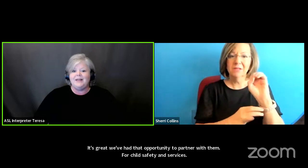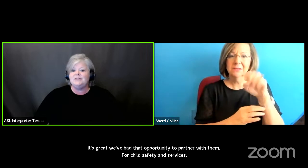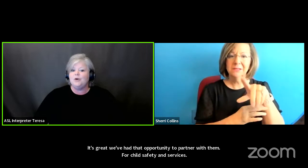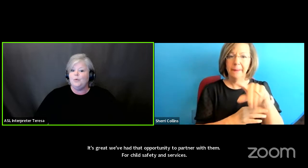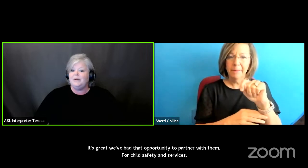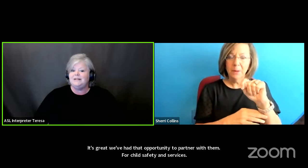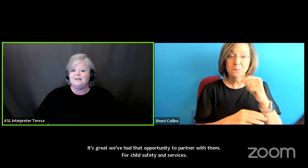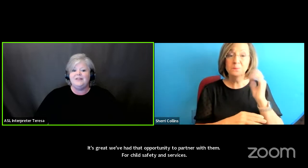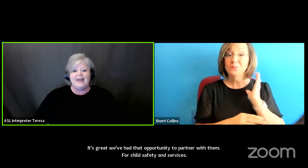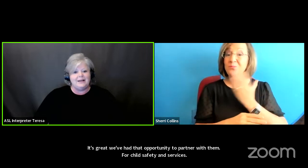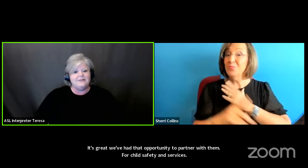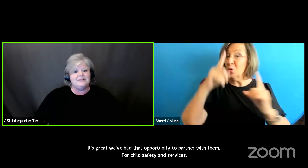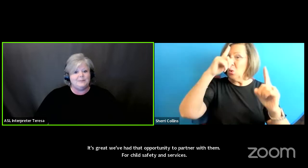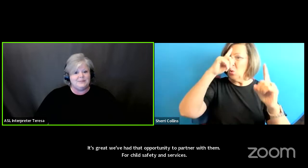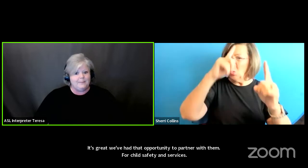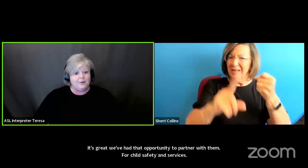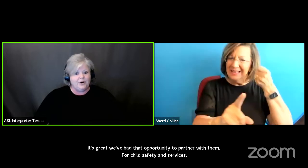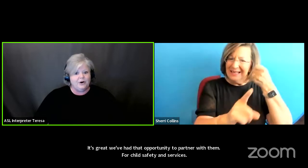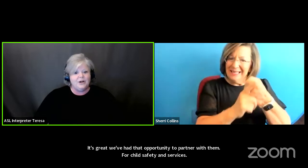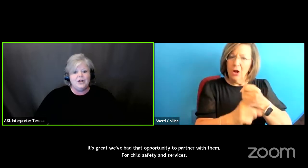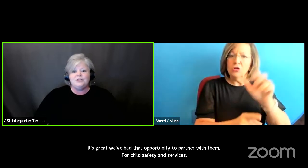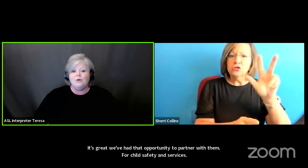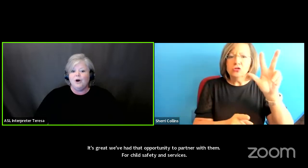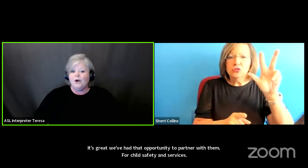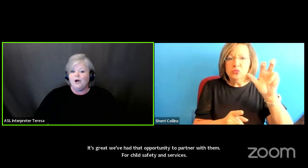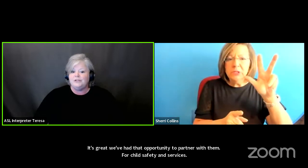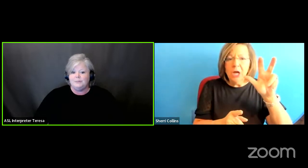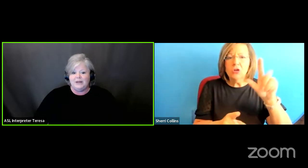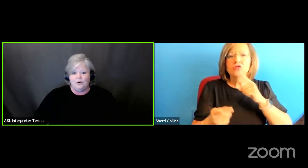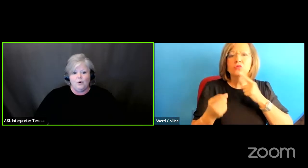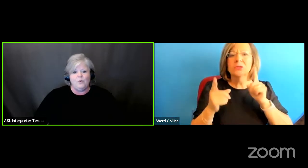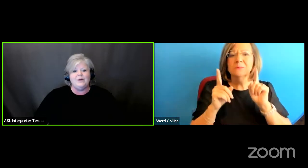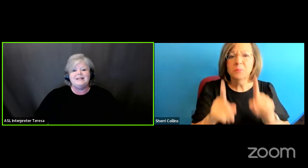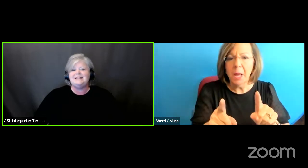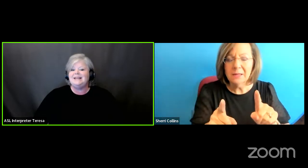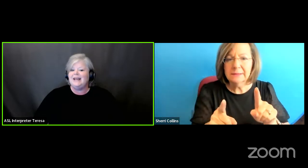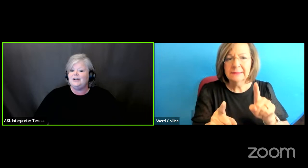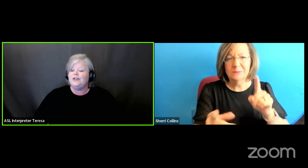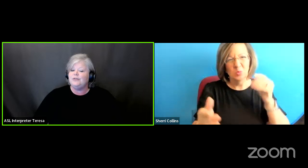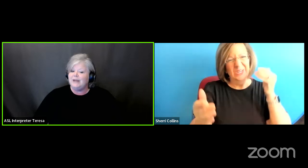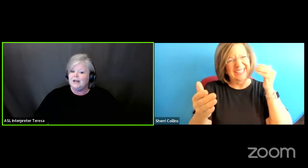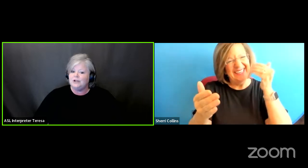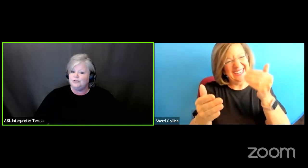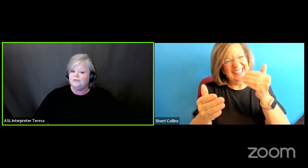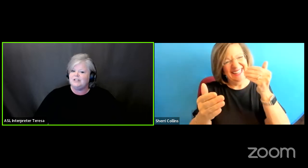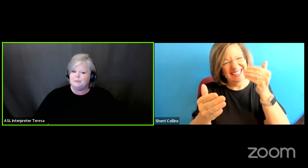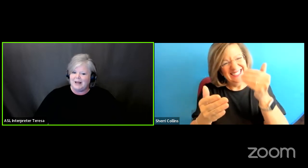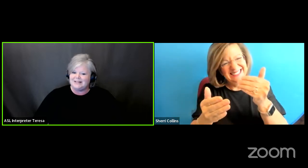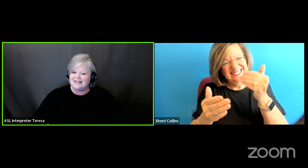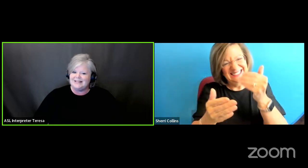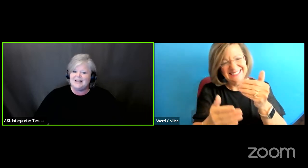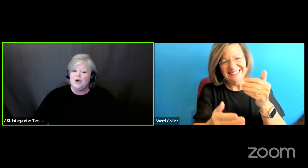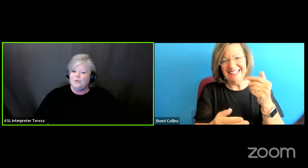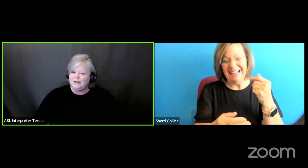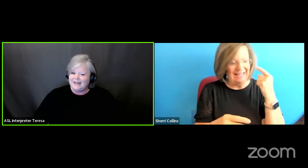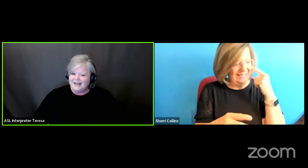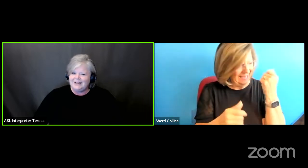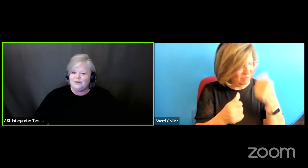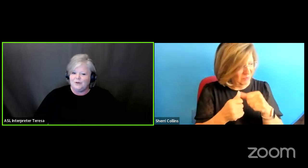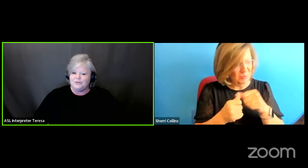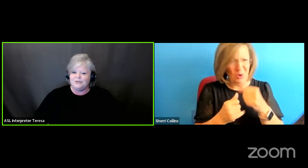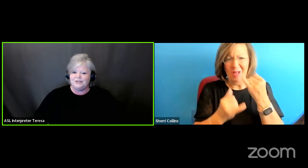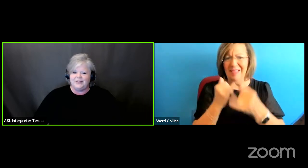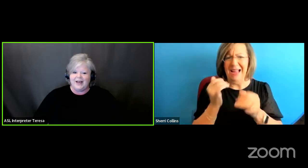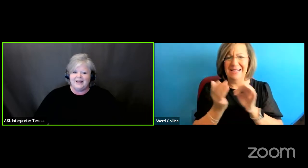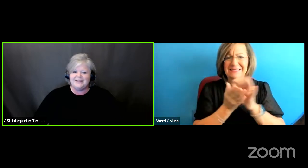open, and that's open until the end of September. So our ultimate goal is to get 300 responses. We're